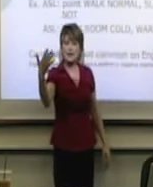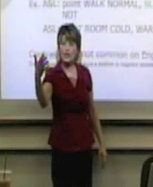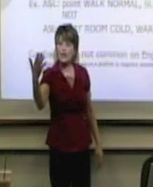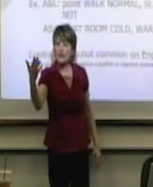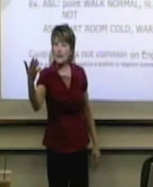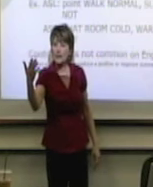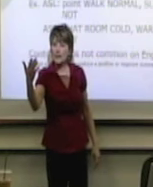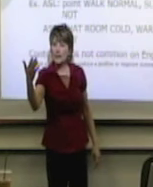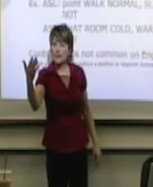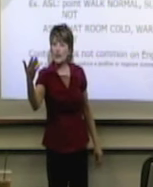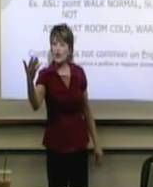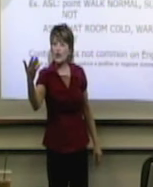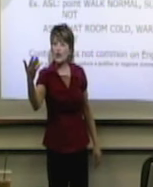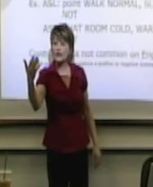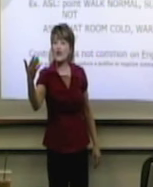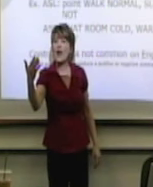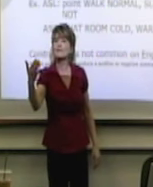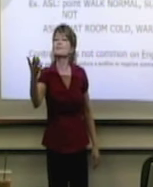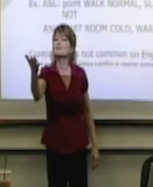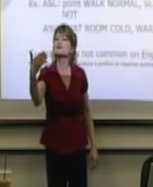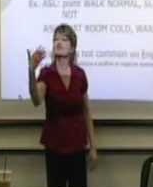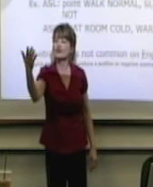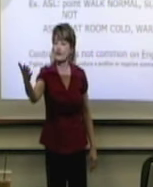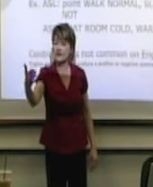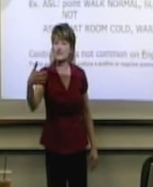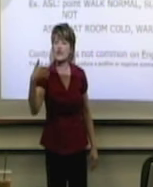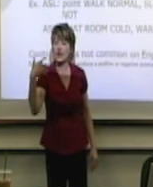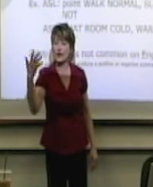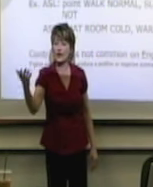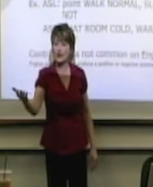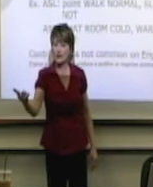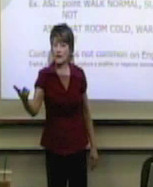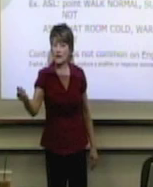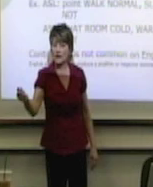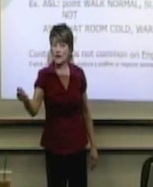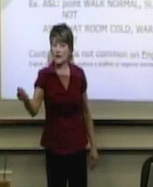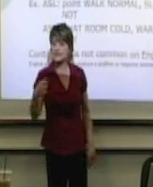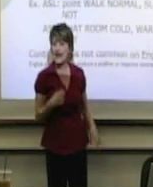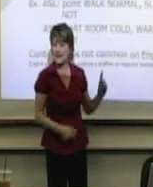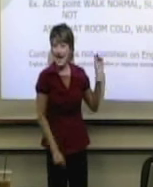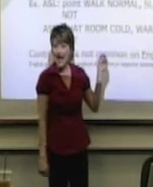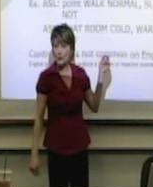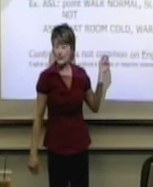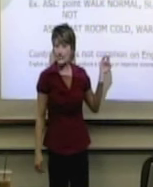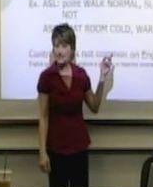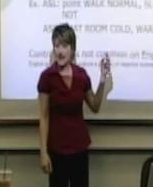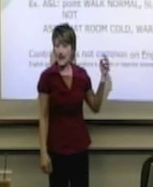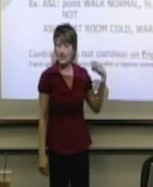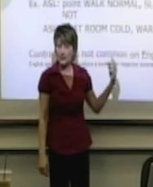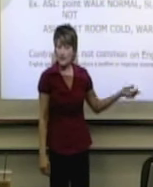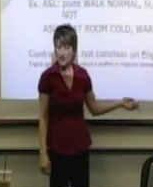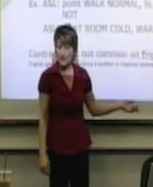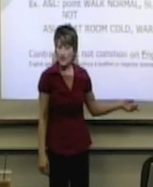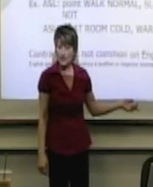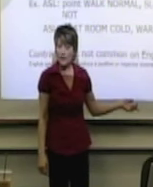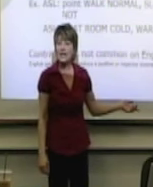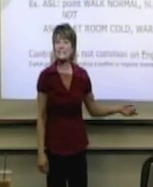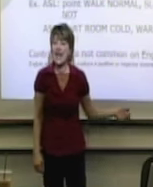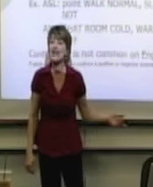Infinite. Degrees. They're degrees, it's not a noun, it's an